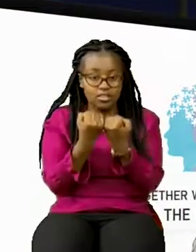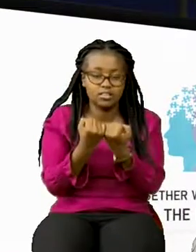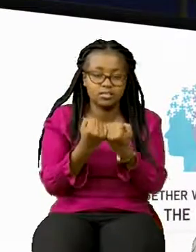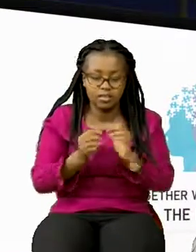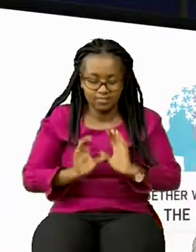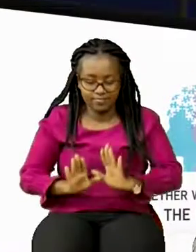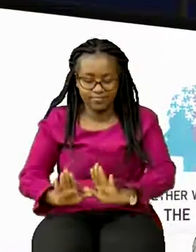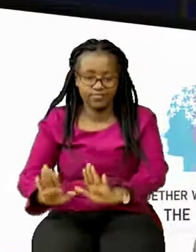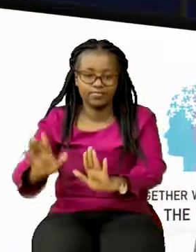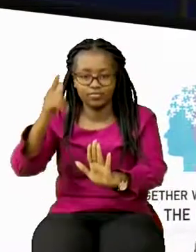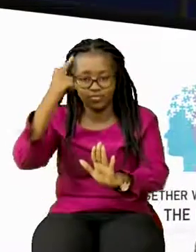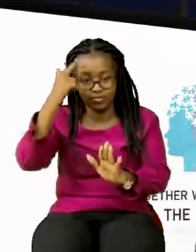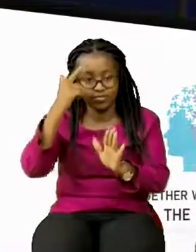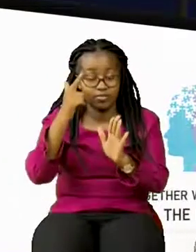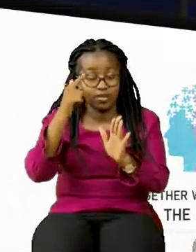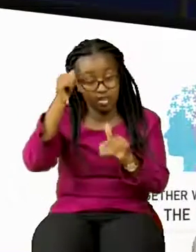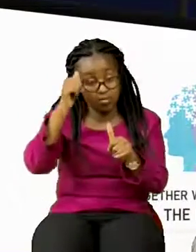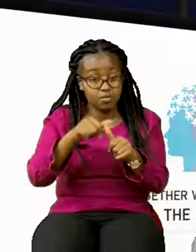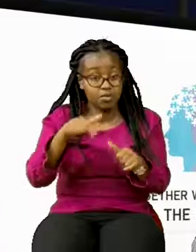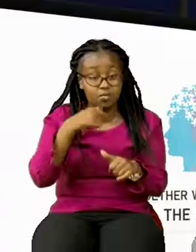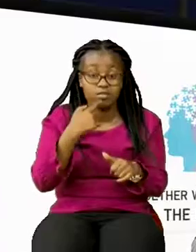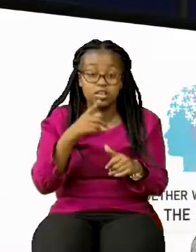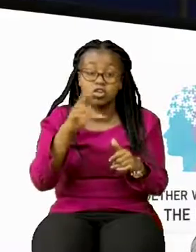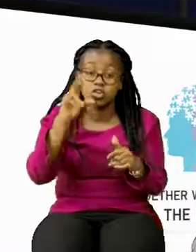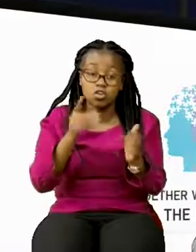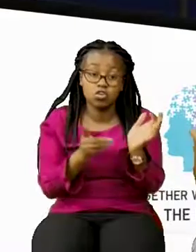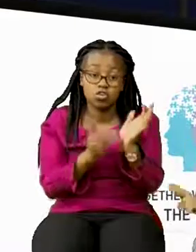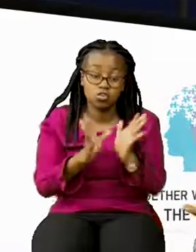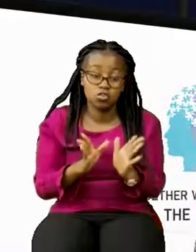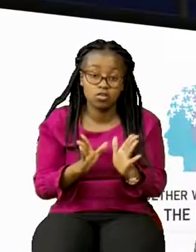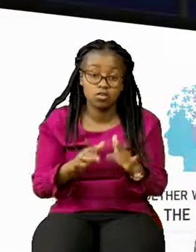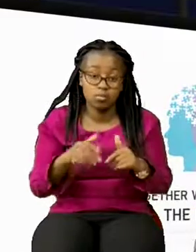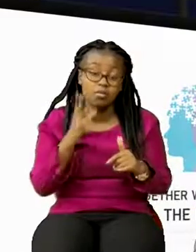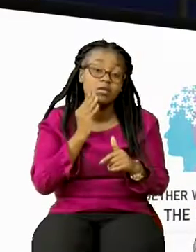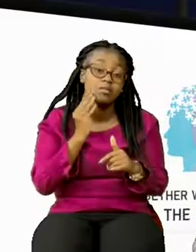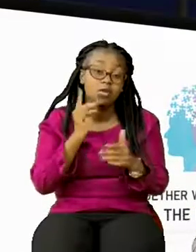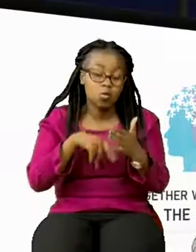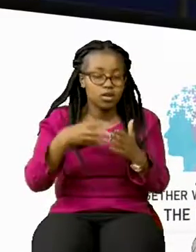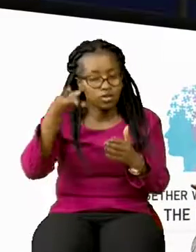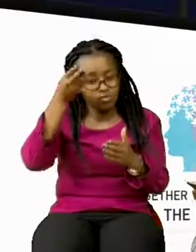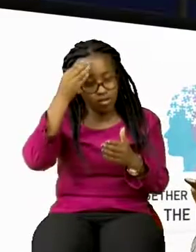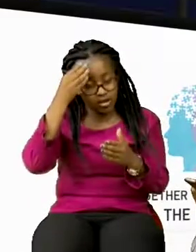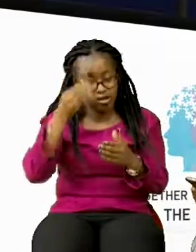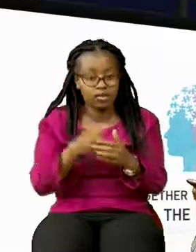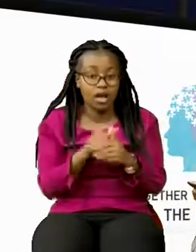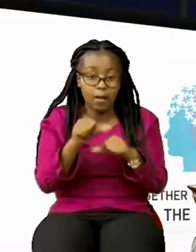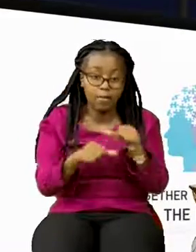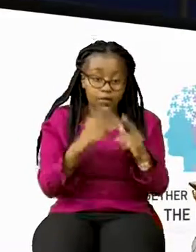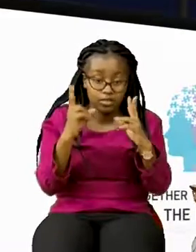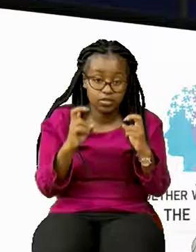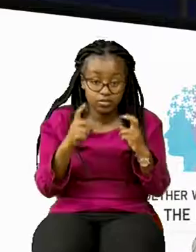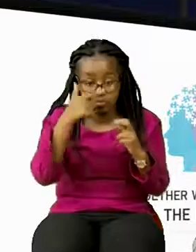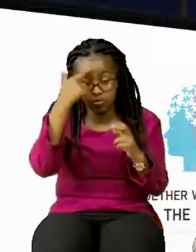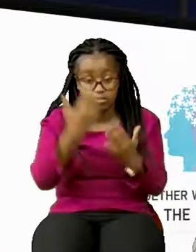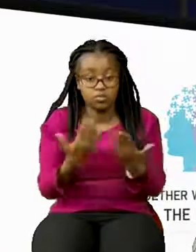go, for lack of a better word. Remember, we said no doctors, just my experience and what I have learned and studied about the issue, because